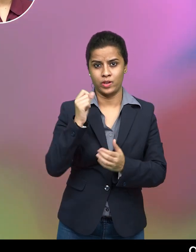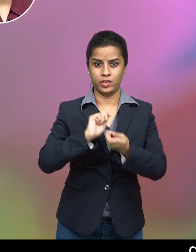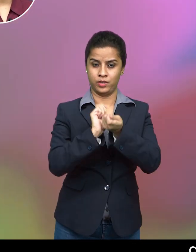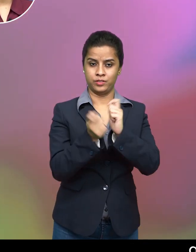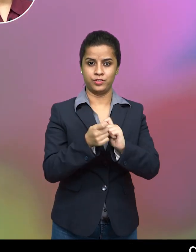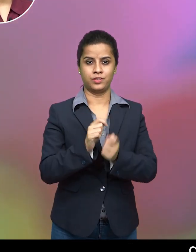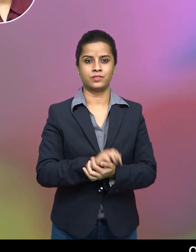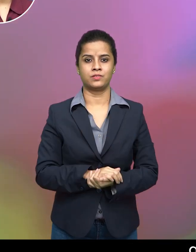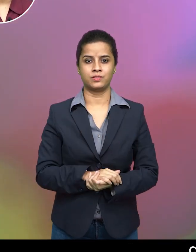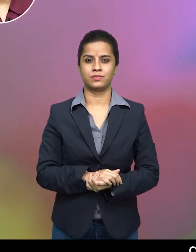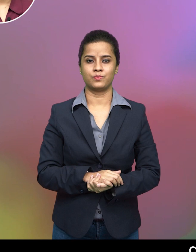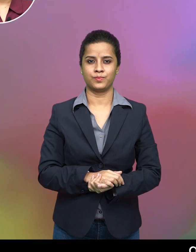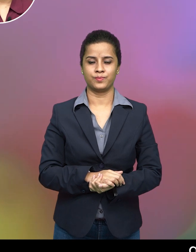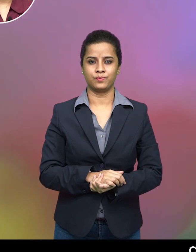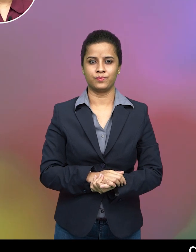change.